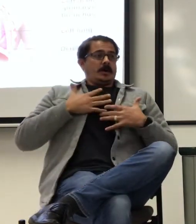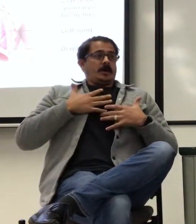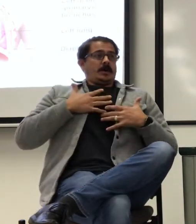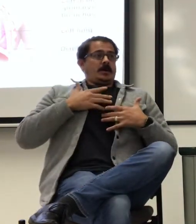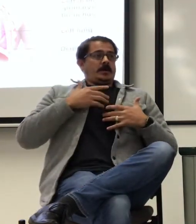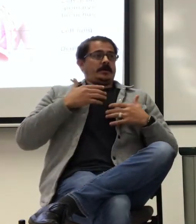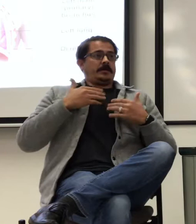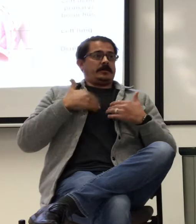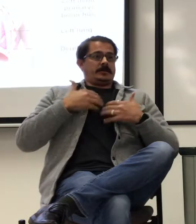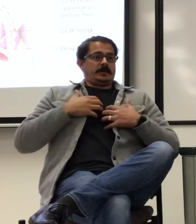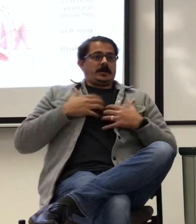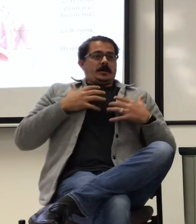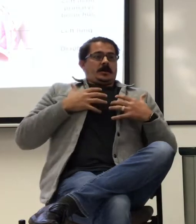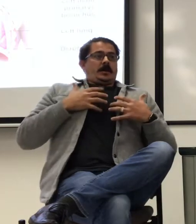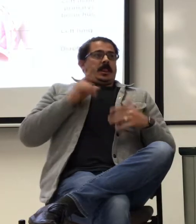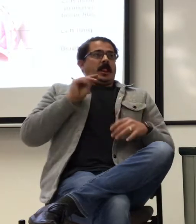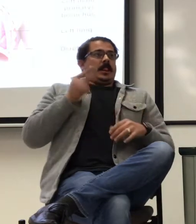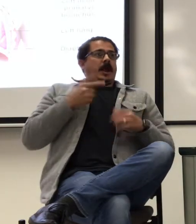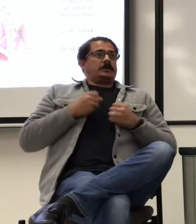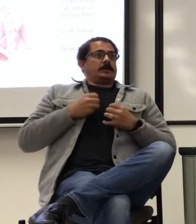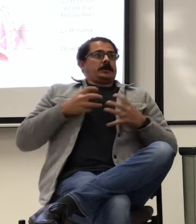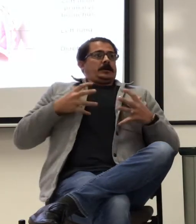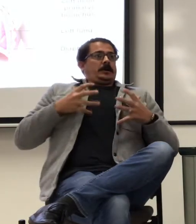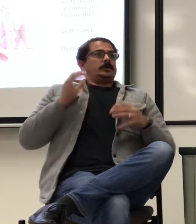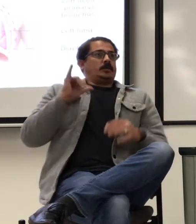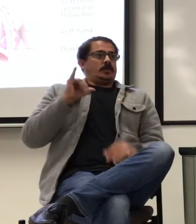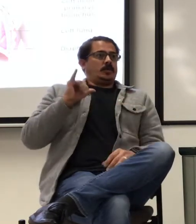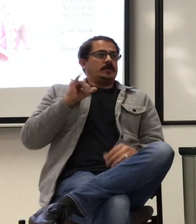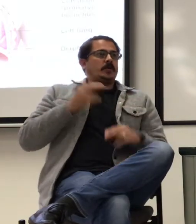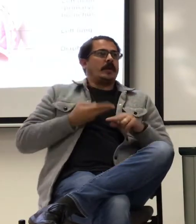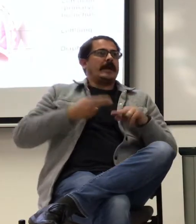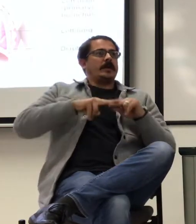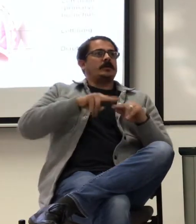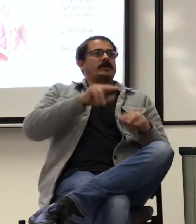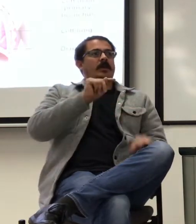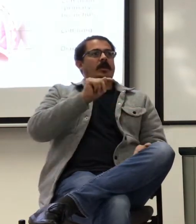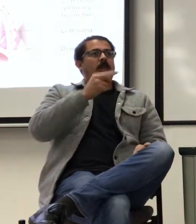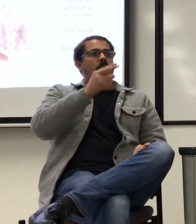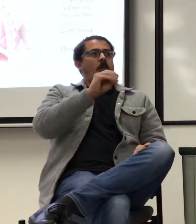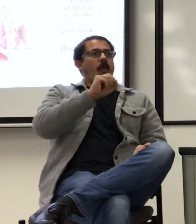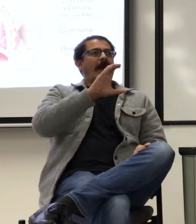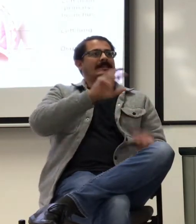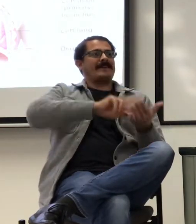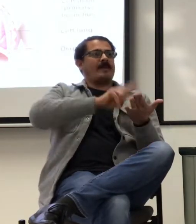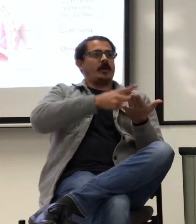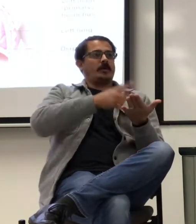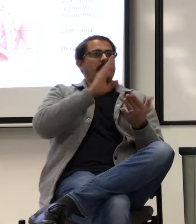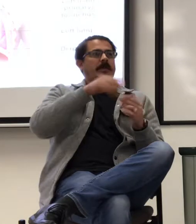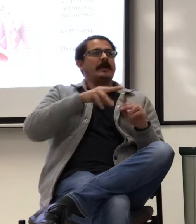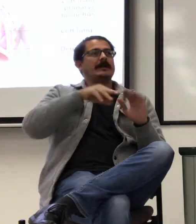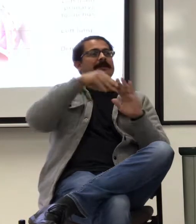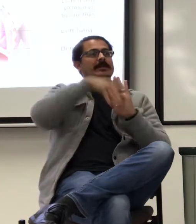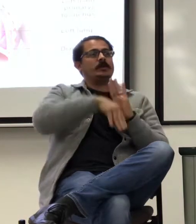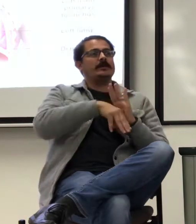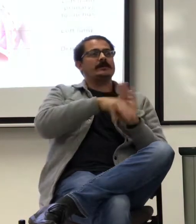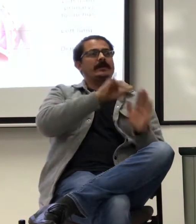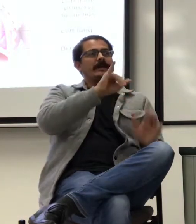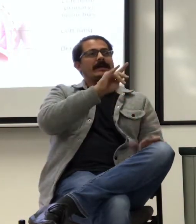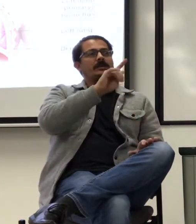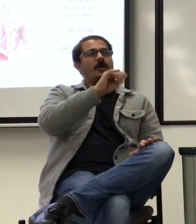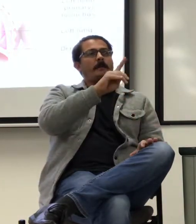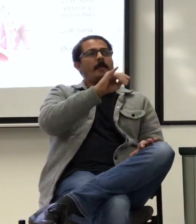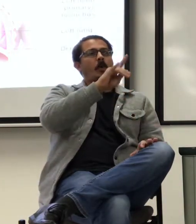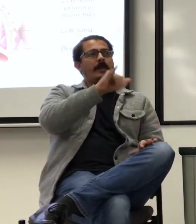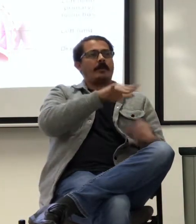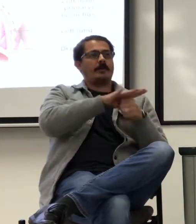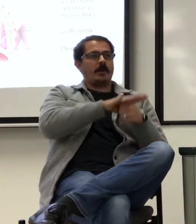chest wall, you're taking a breath in, you're increasing the thoracic volume. That decreases the intrapulmonary pressure. Because